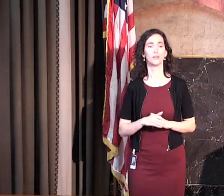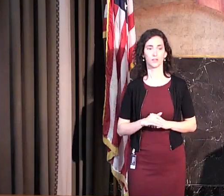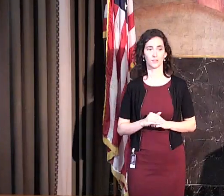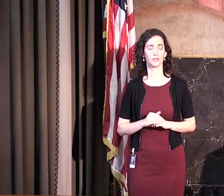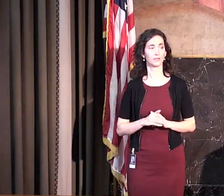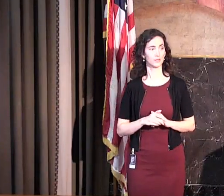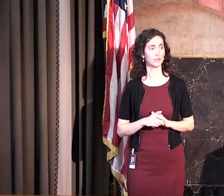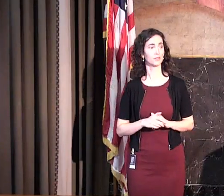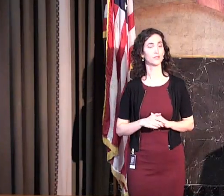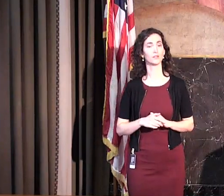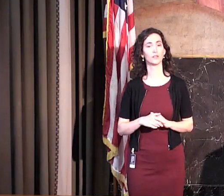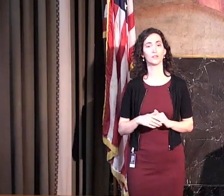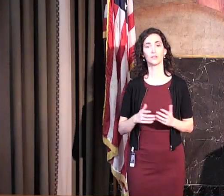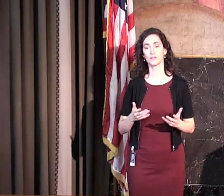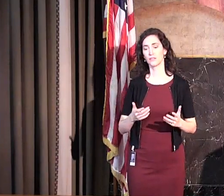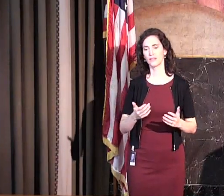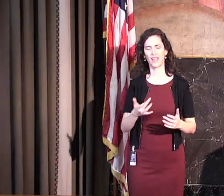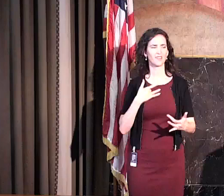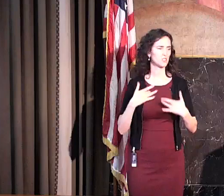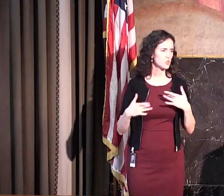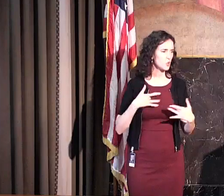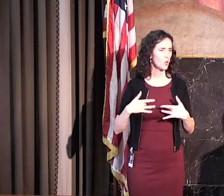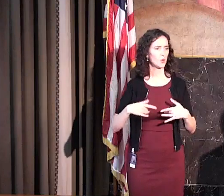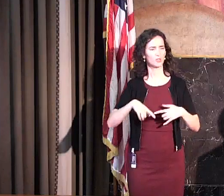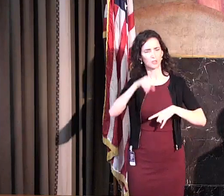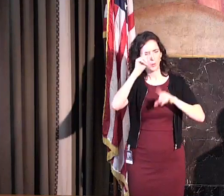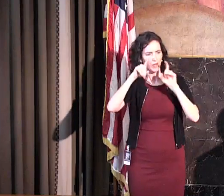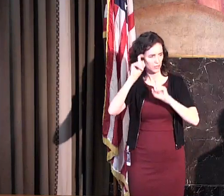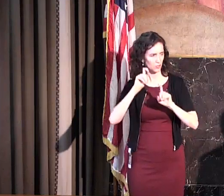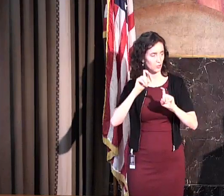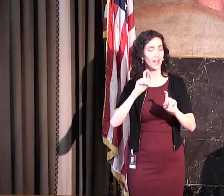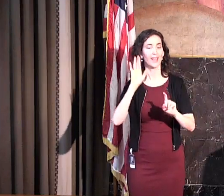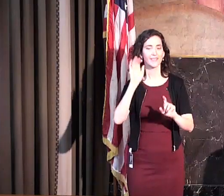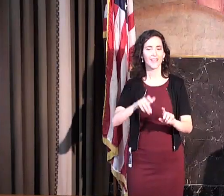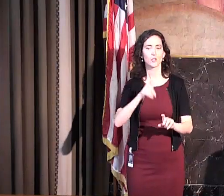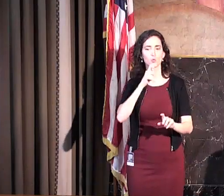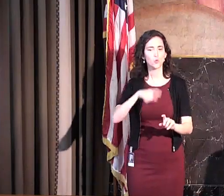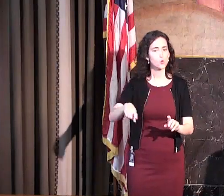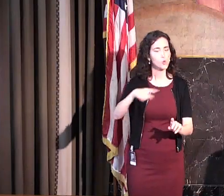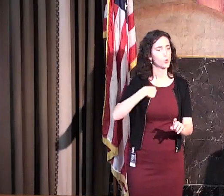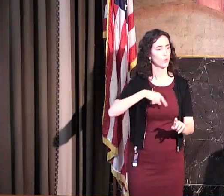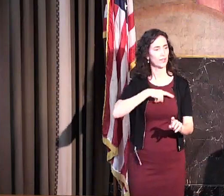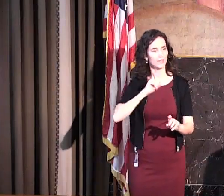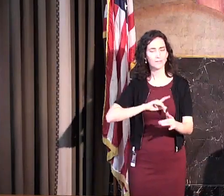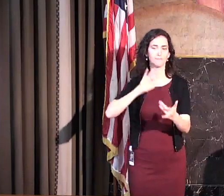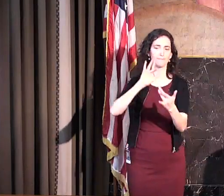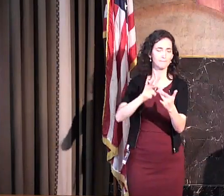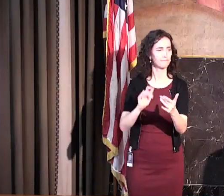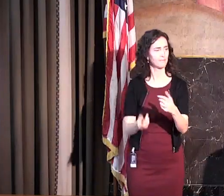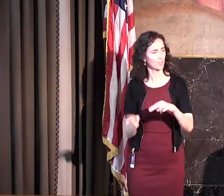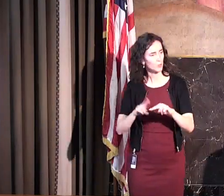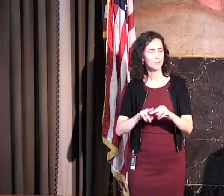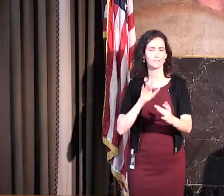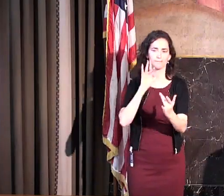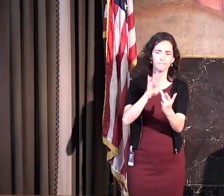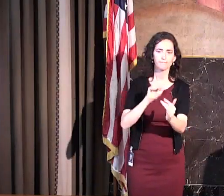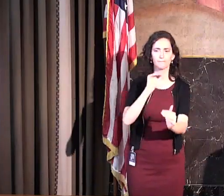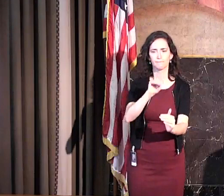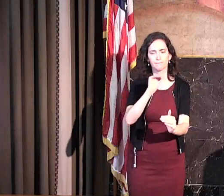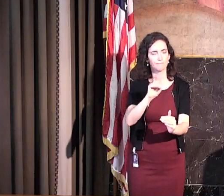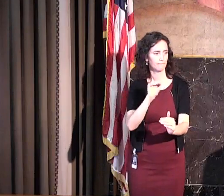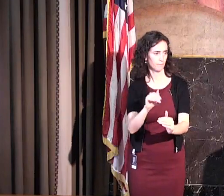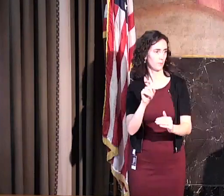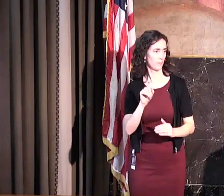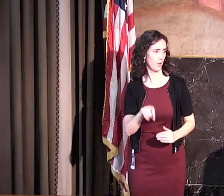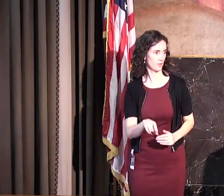fence and they have questions or concerns. And those are the folks that I think we need to be doubling our efforts to.